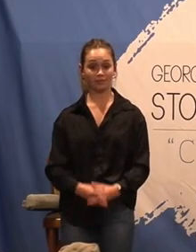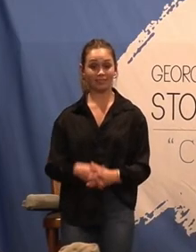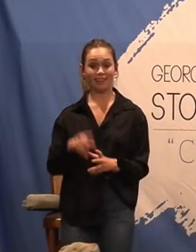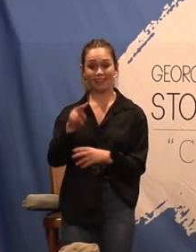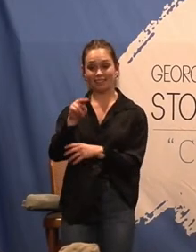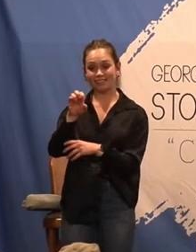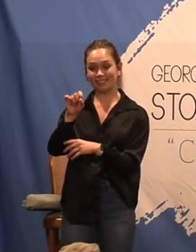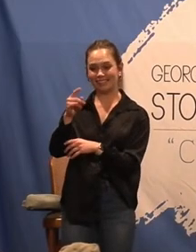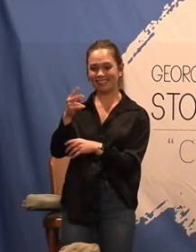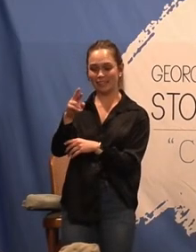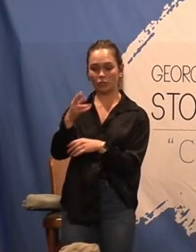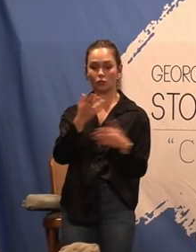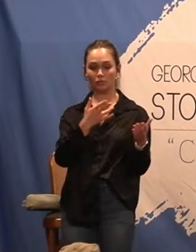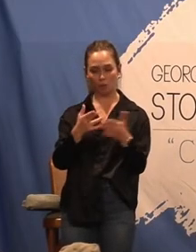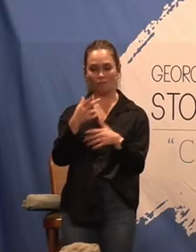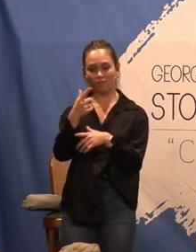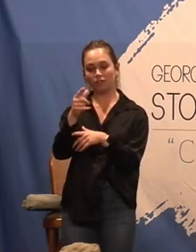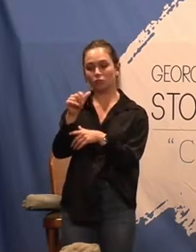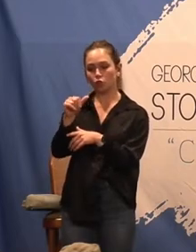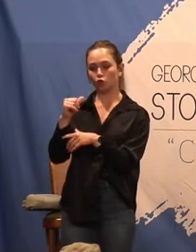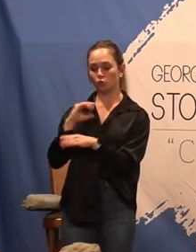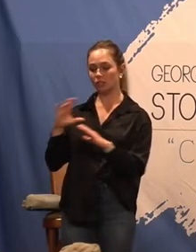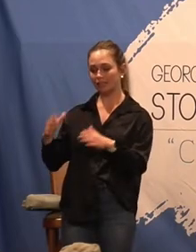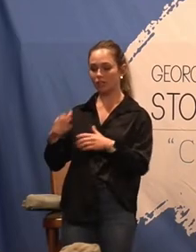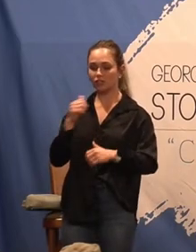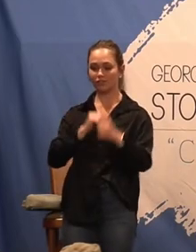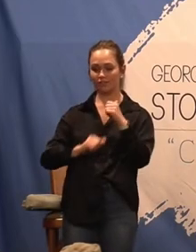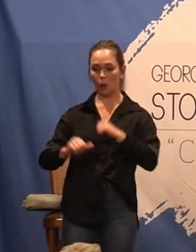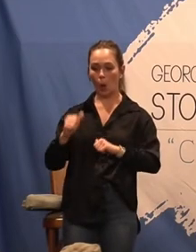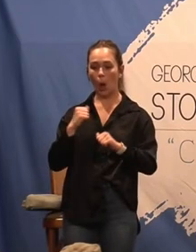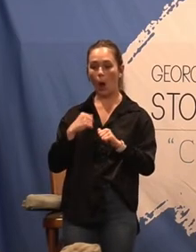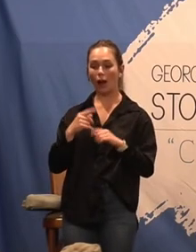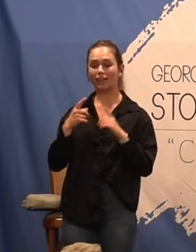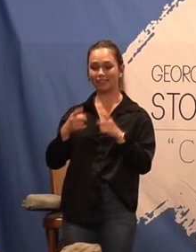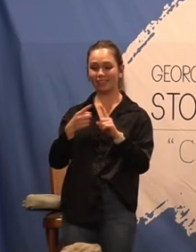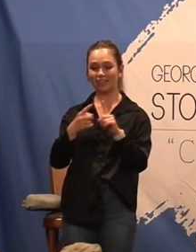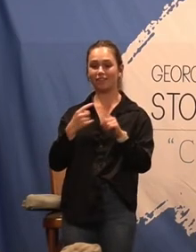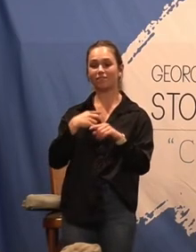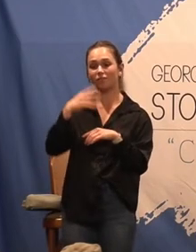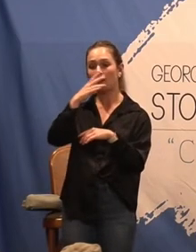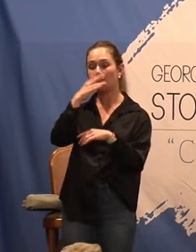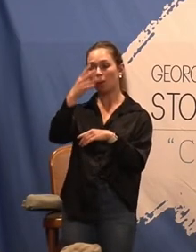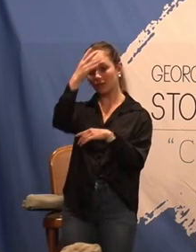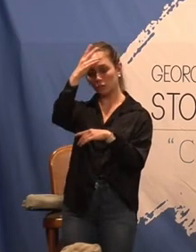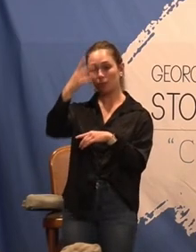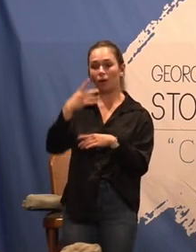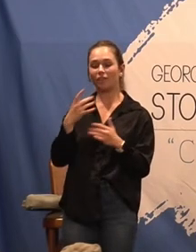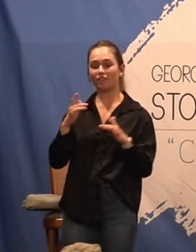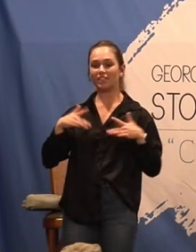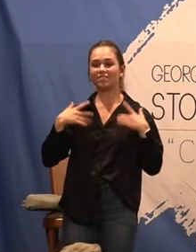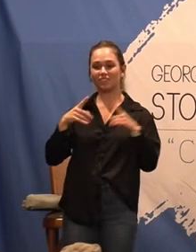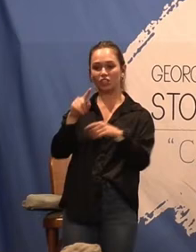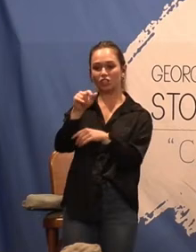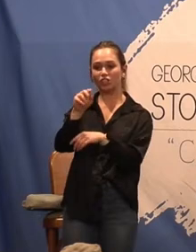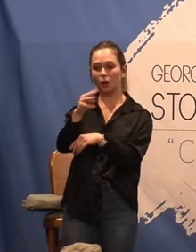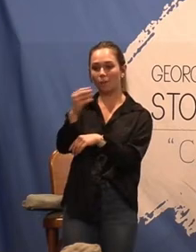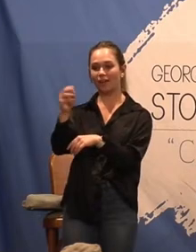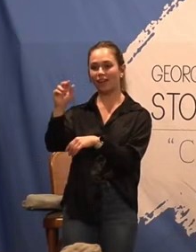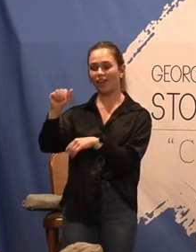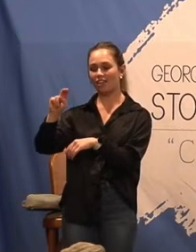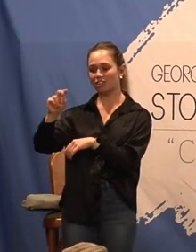Nestor is brought to our festival by the Georgia Council for the Arts and a generous gift from the papa and grandmother of this festival, Tom and Angela